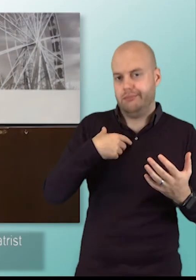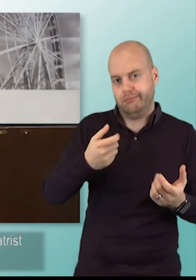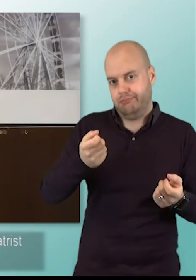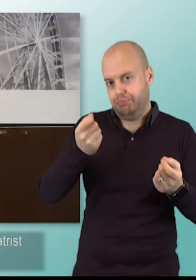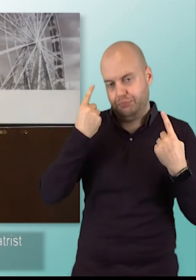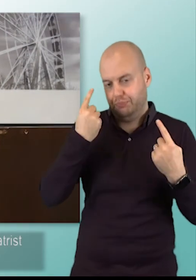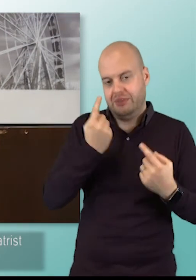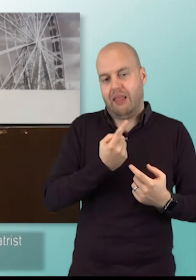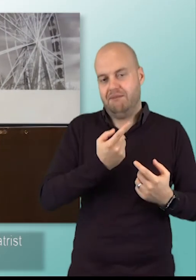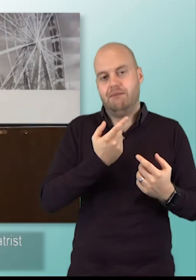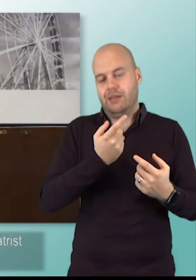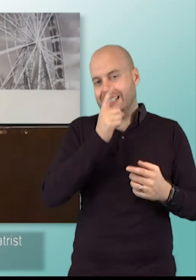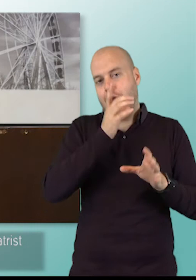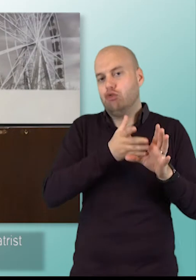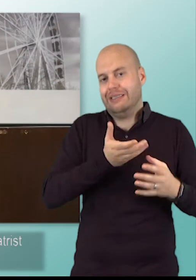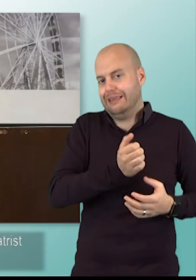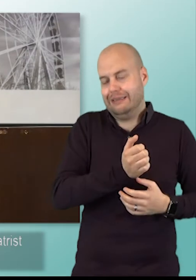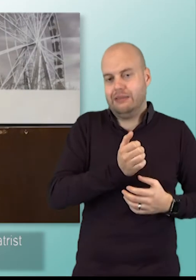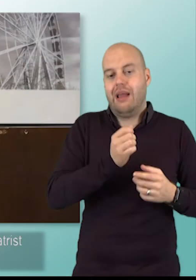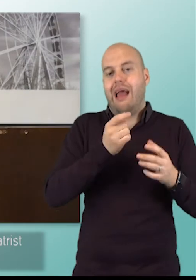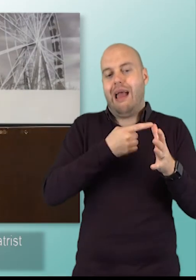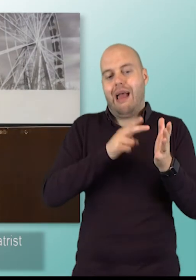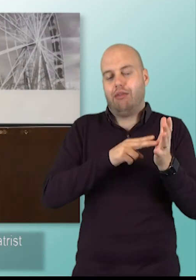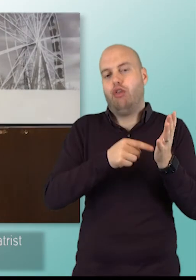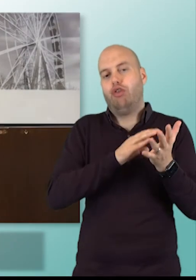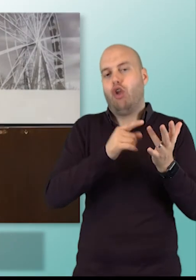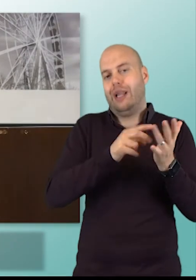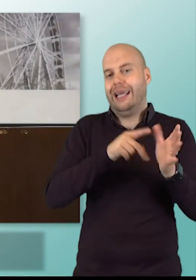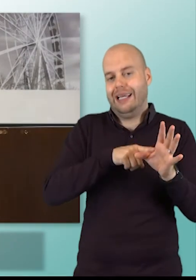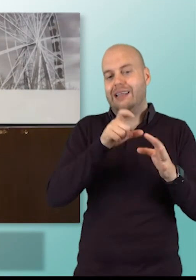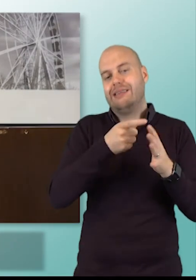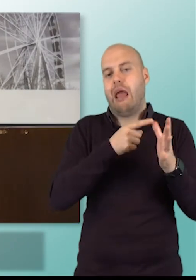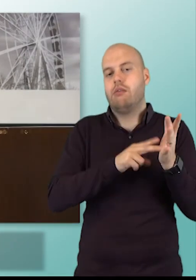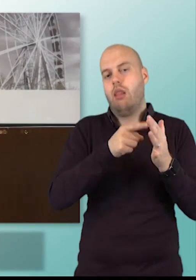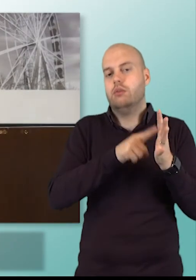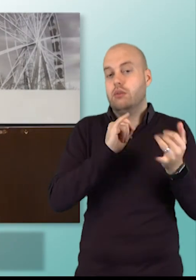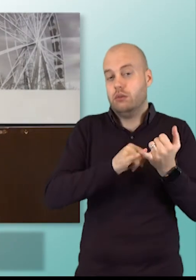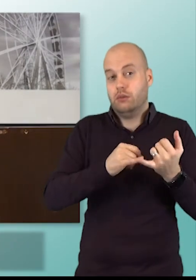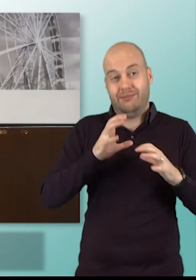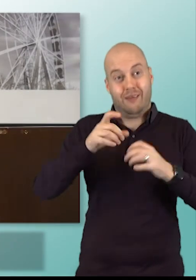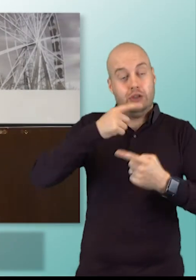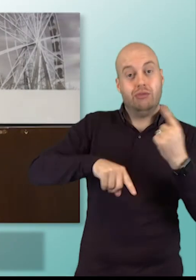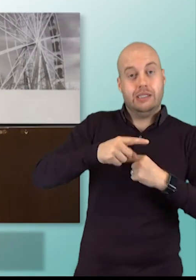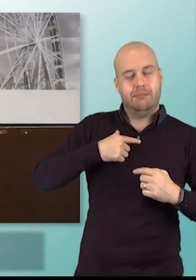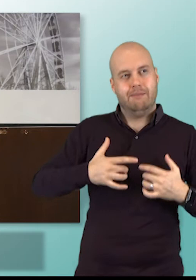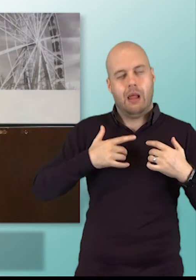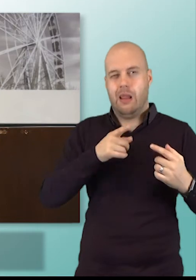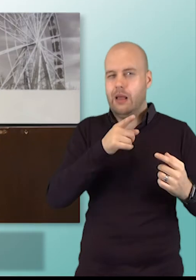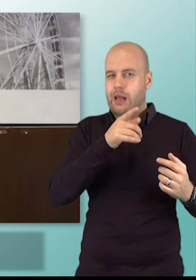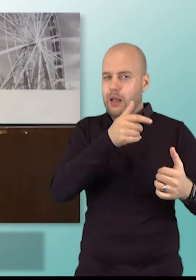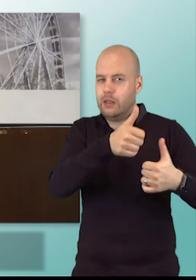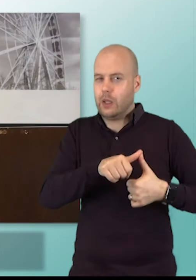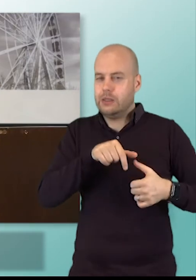I don't know. He's a psychiatrist, a chap called Anthony Daniels. And after hearing the conversations, I think it's actually